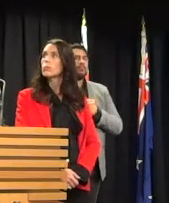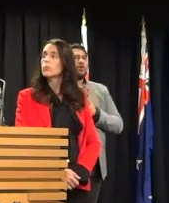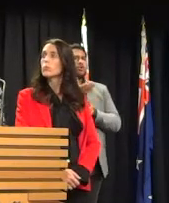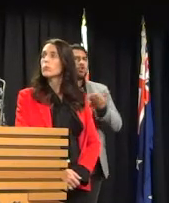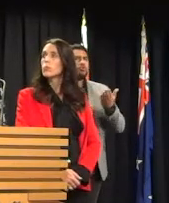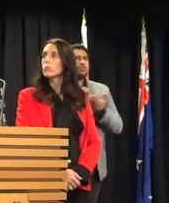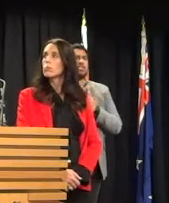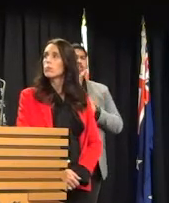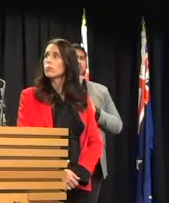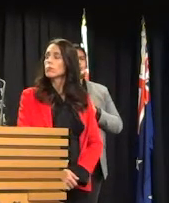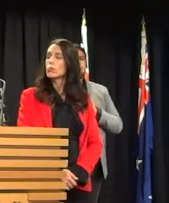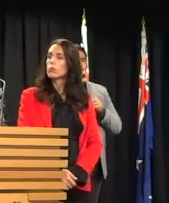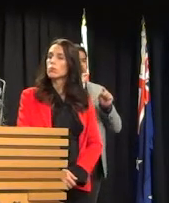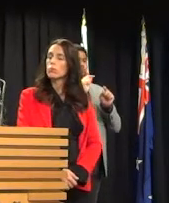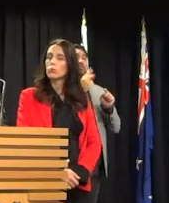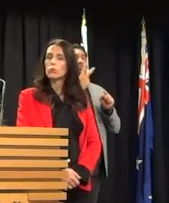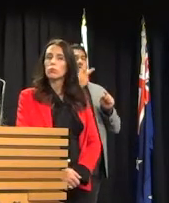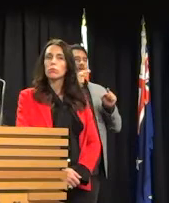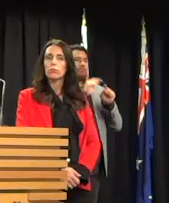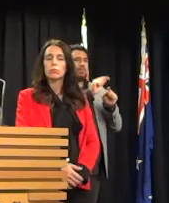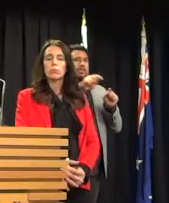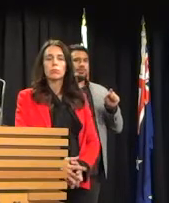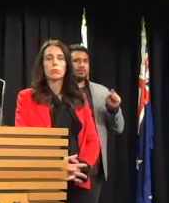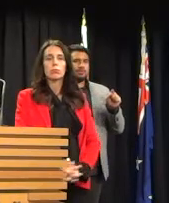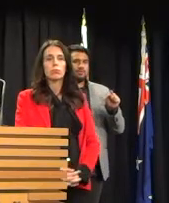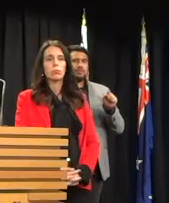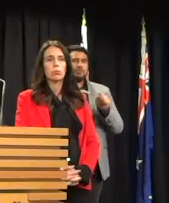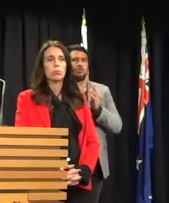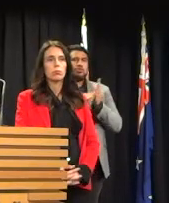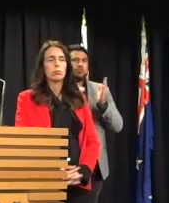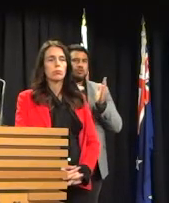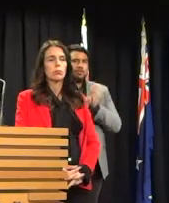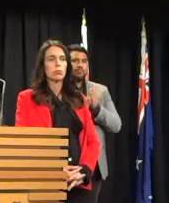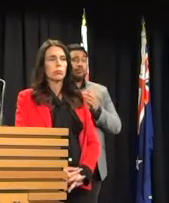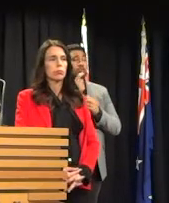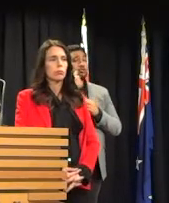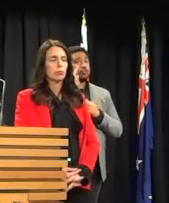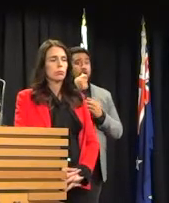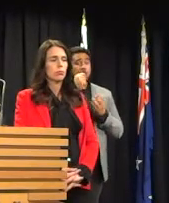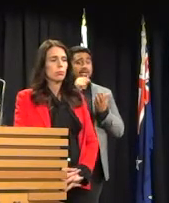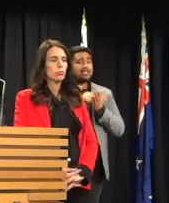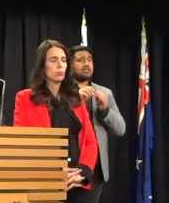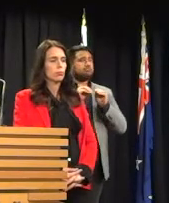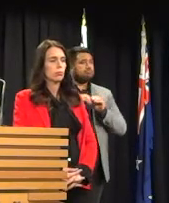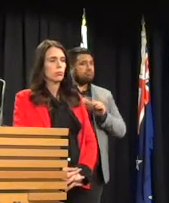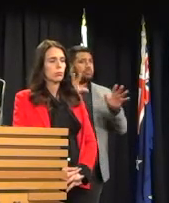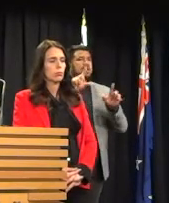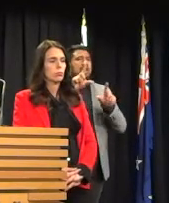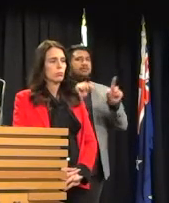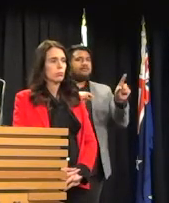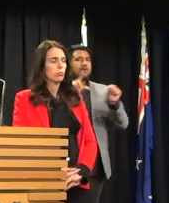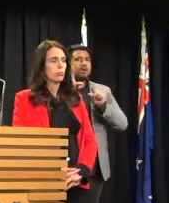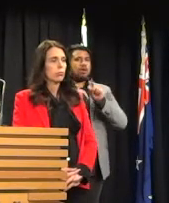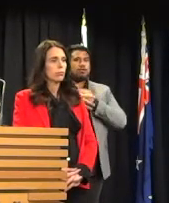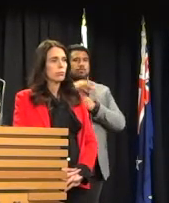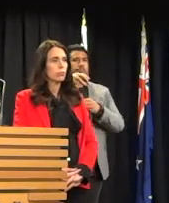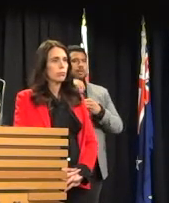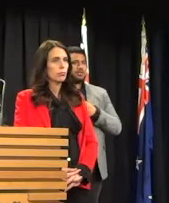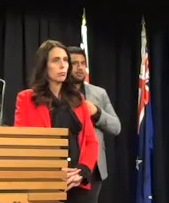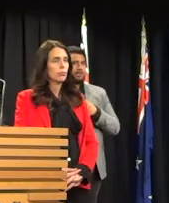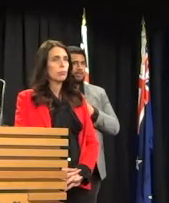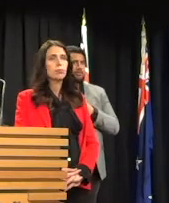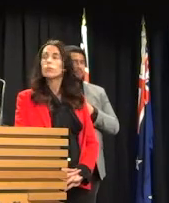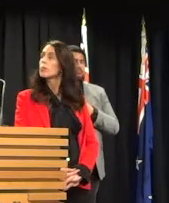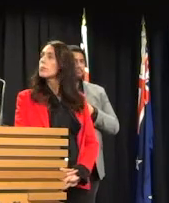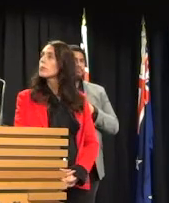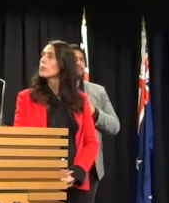where the consultation will take place. Tomorrow the letters go out inviting people to participate. It